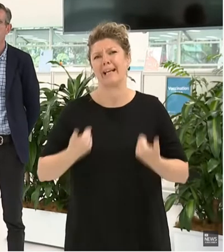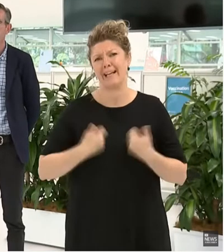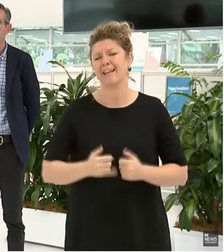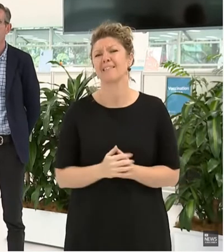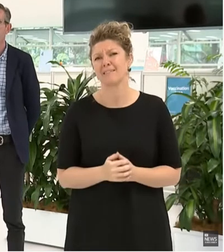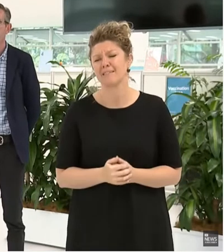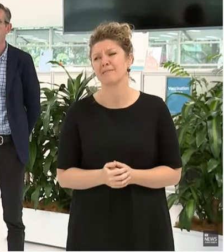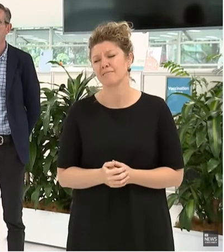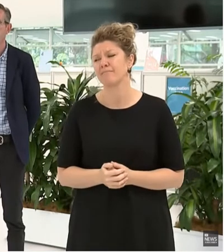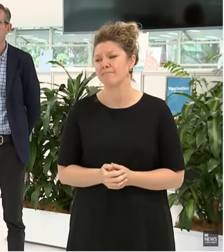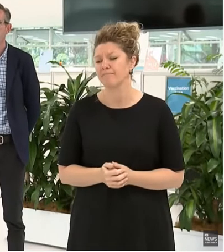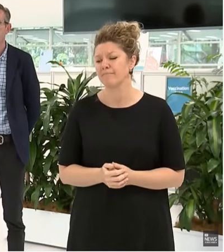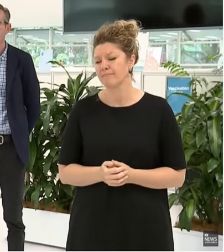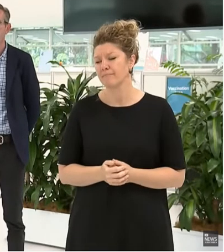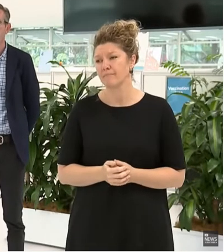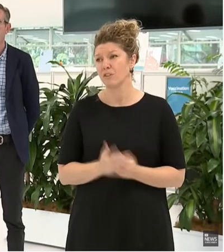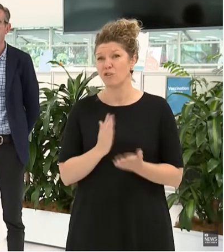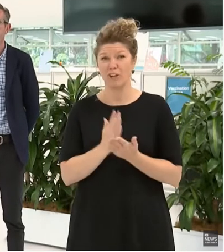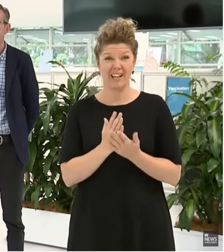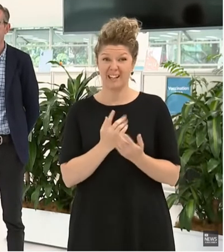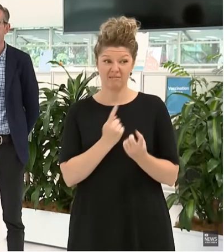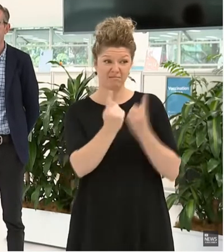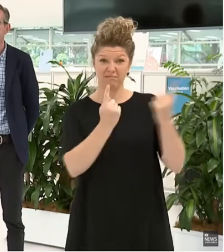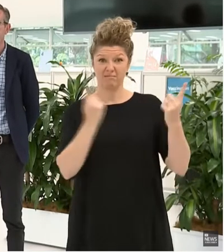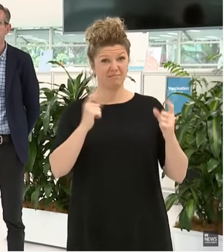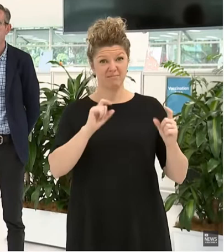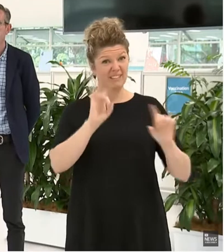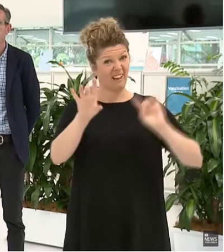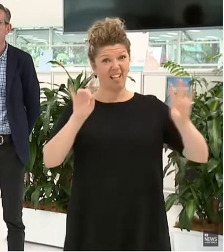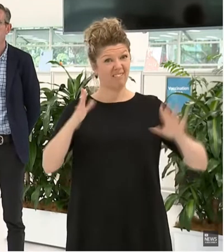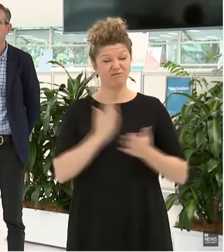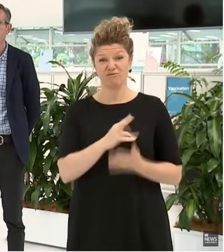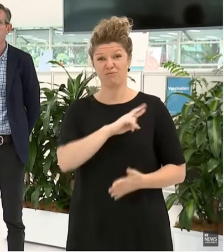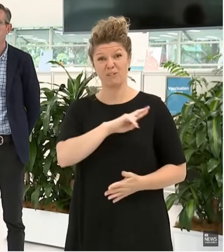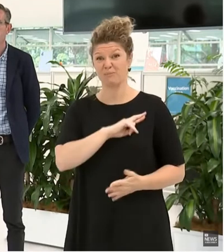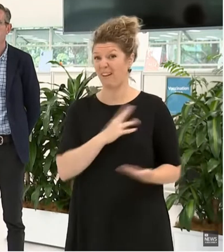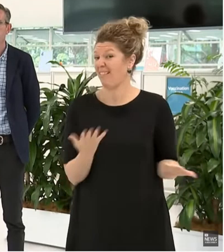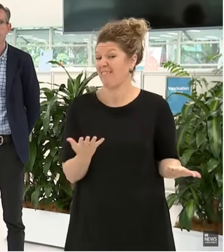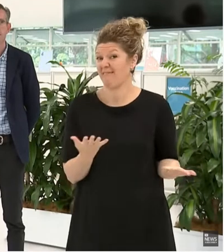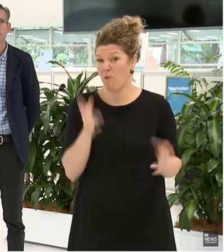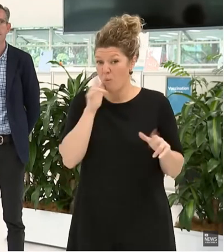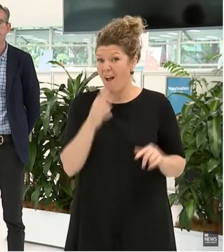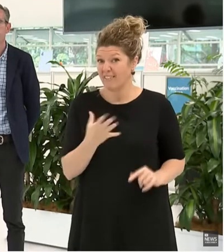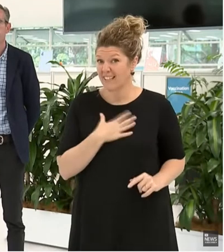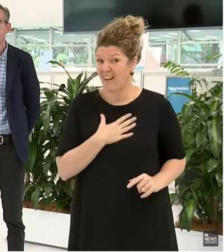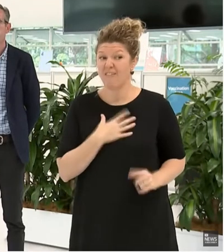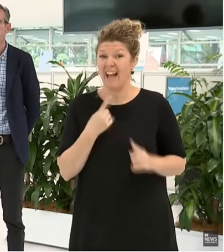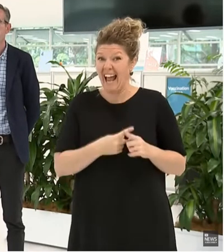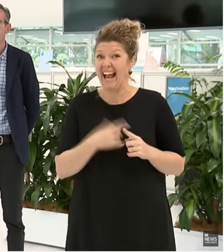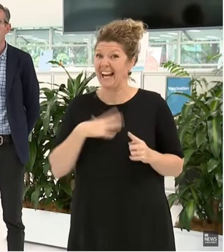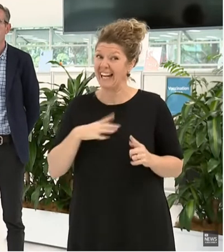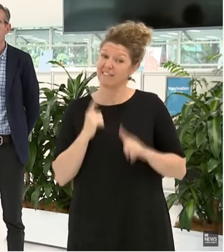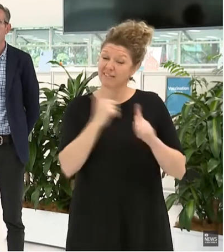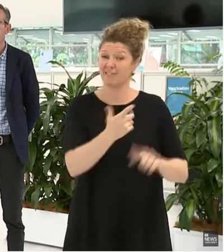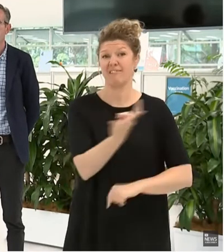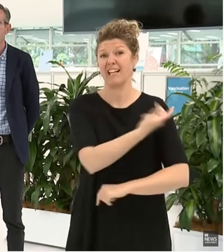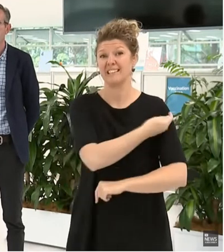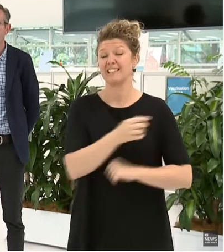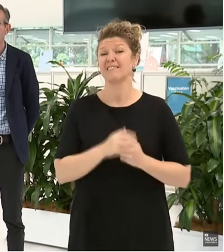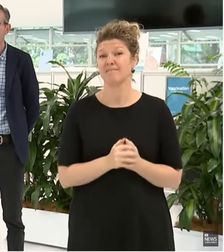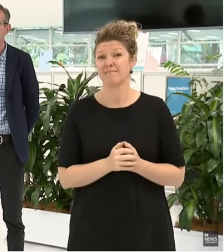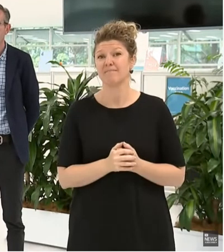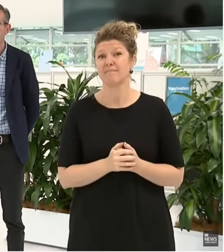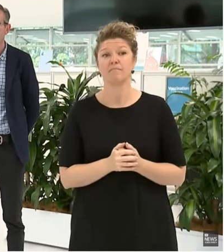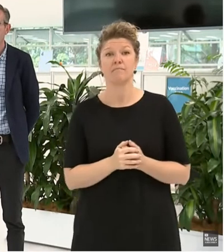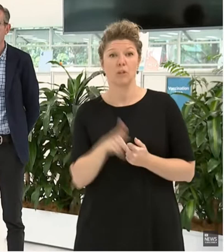one of us have an individual responsibility here to get vaccinated. There is no question that vaccinations, particularly once you